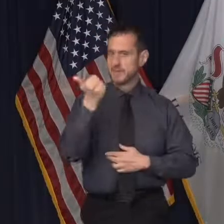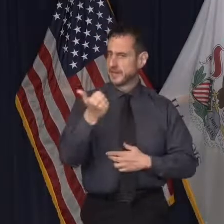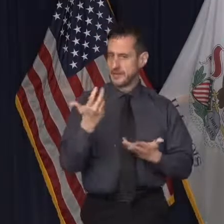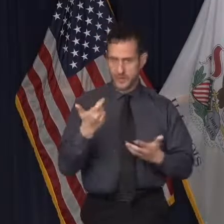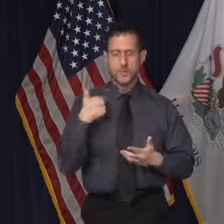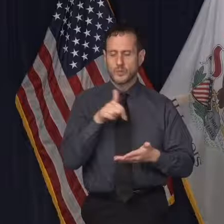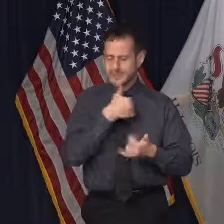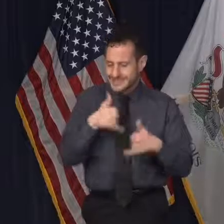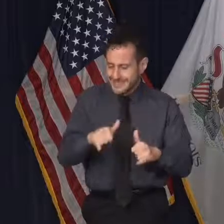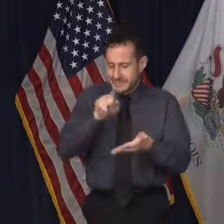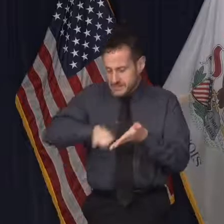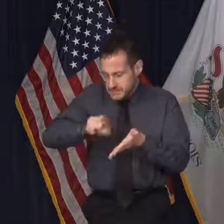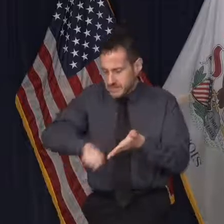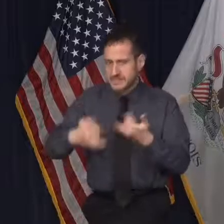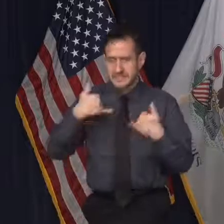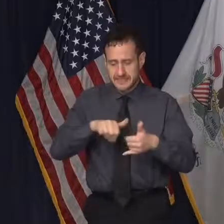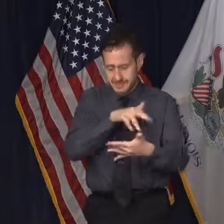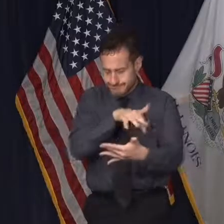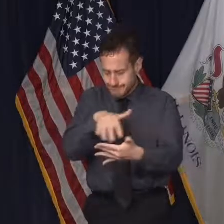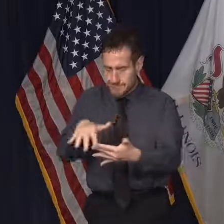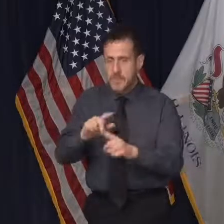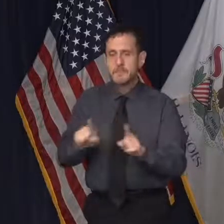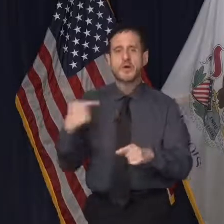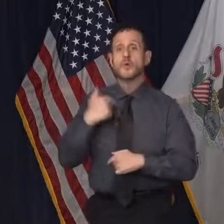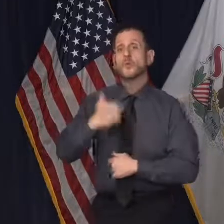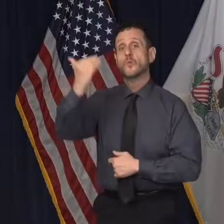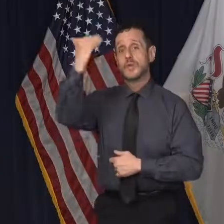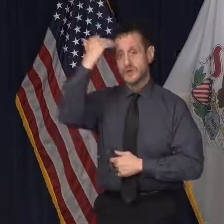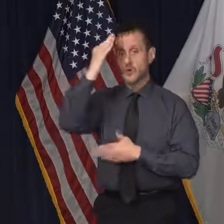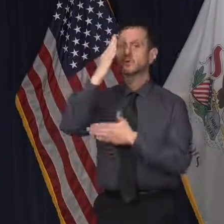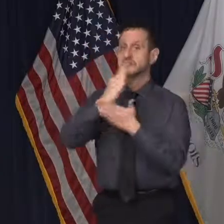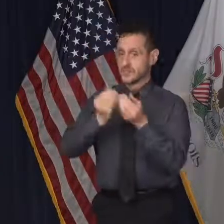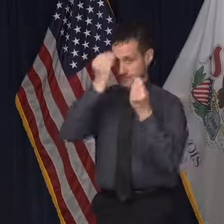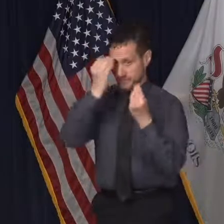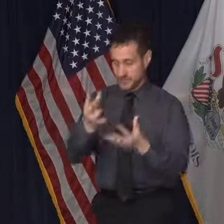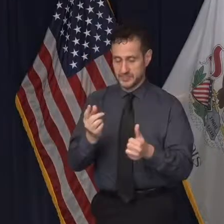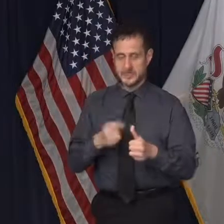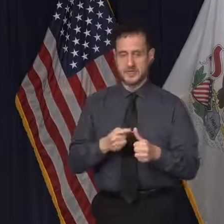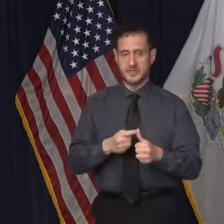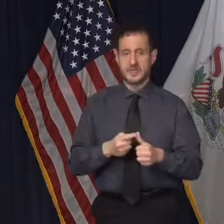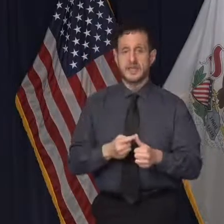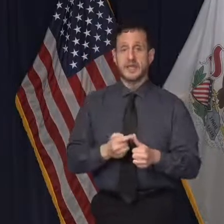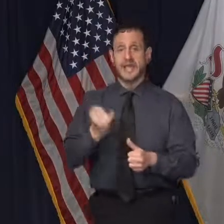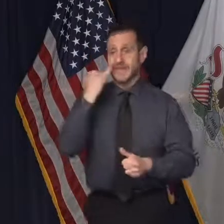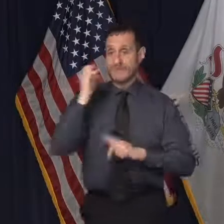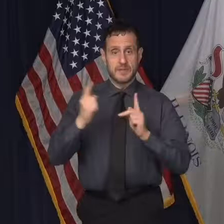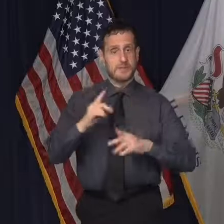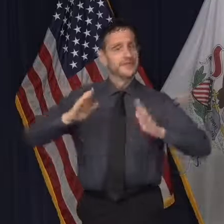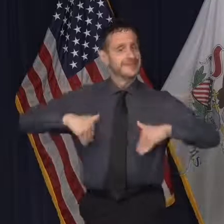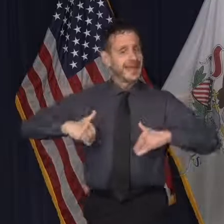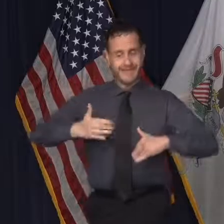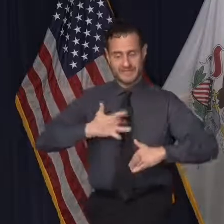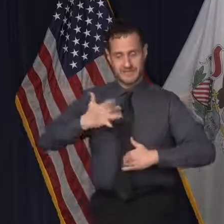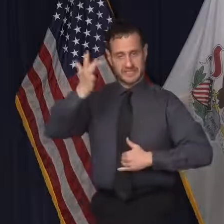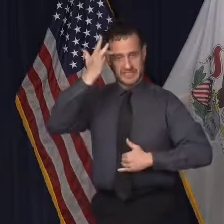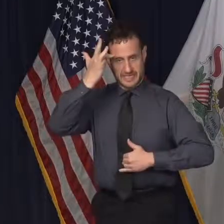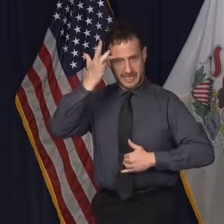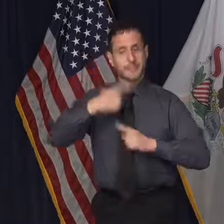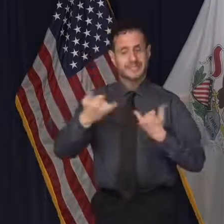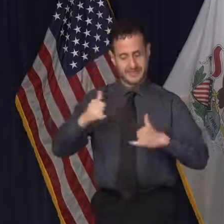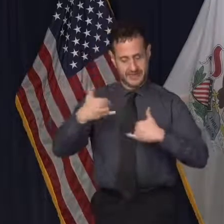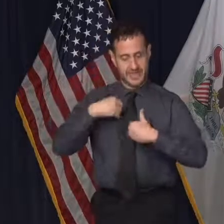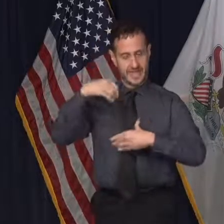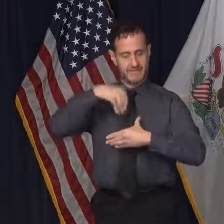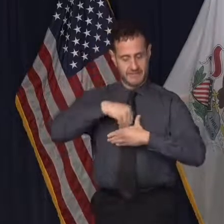there are things that we do know. We do know that pre-symptomatic and asymptomatic transmission are